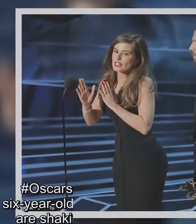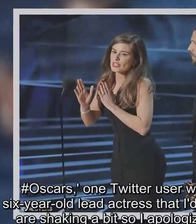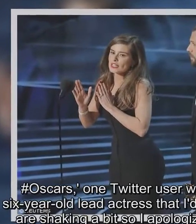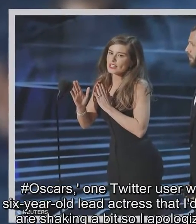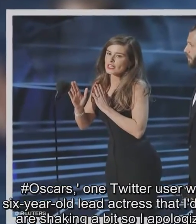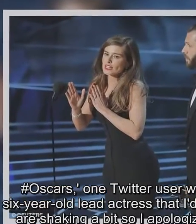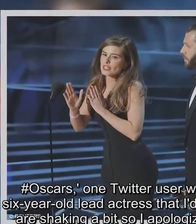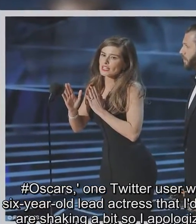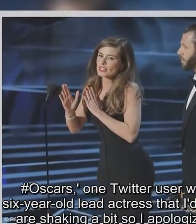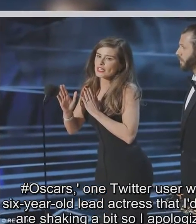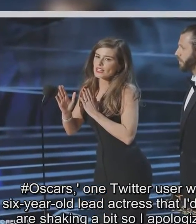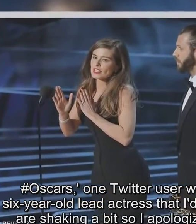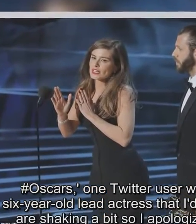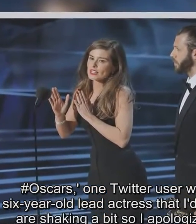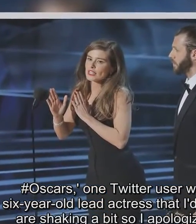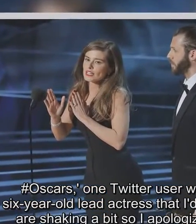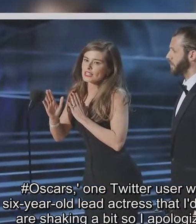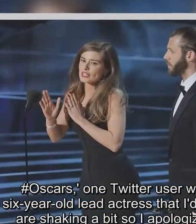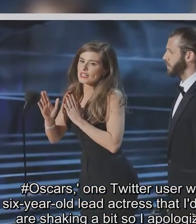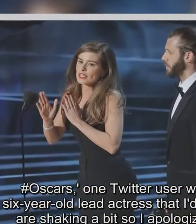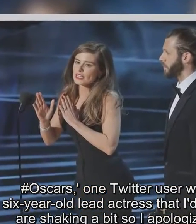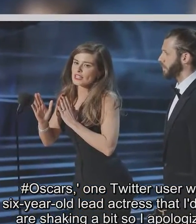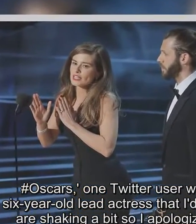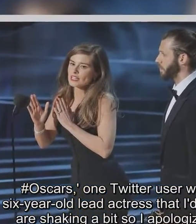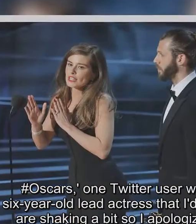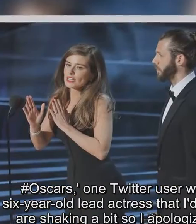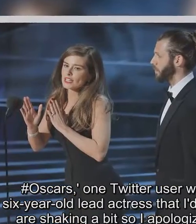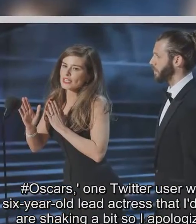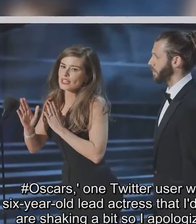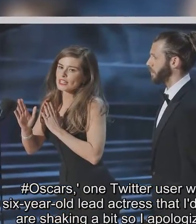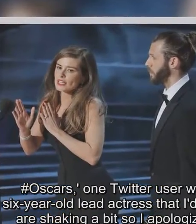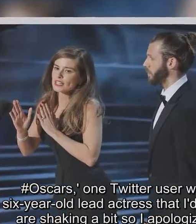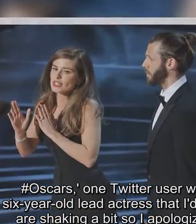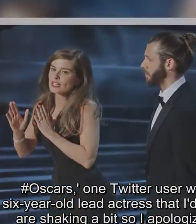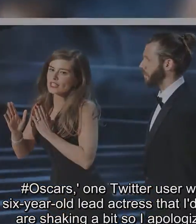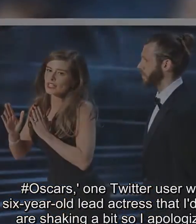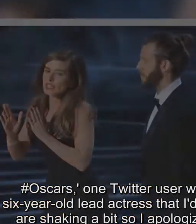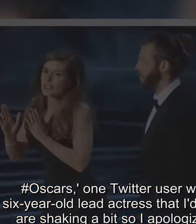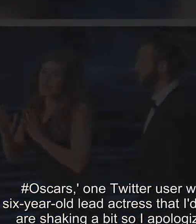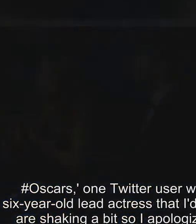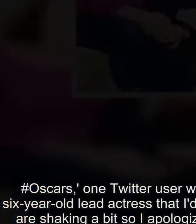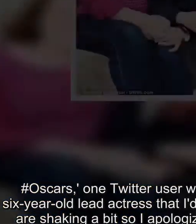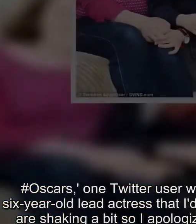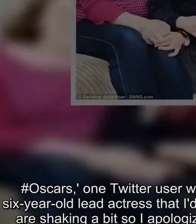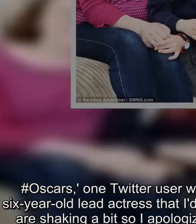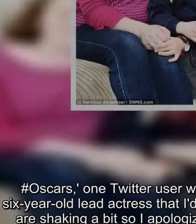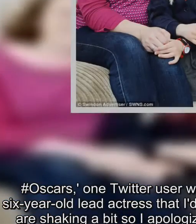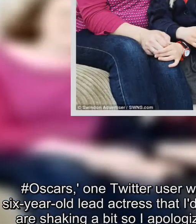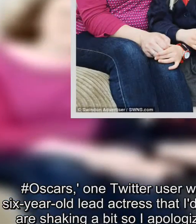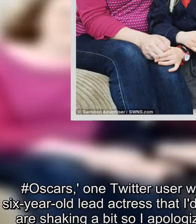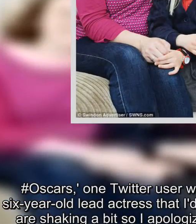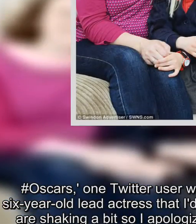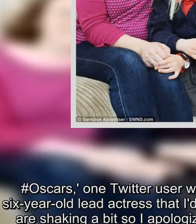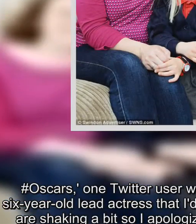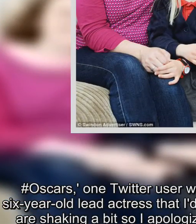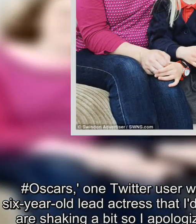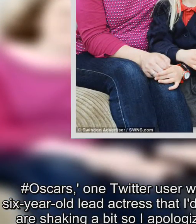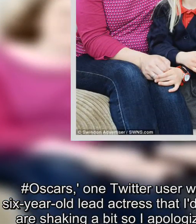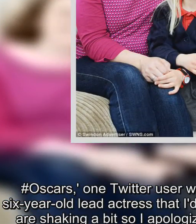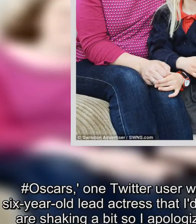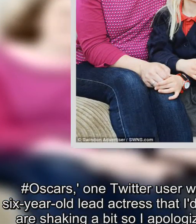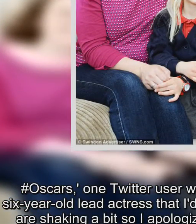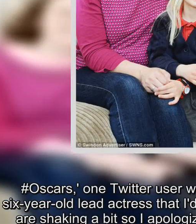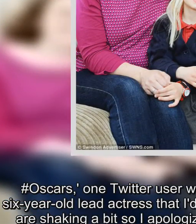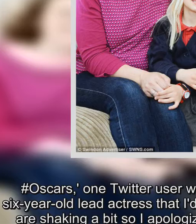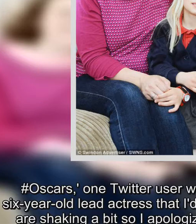Hashtag Oscars, one Twitter user wrote.I made a promise to our six-year-old lead actress that I'd sign this speech and my